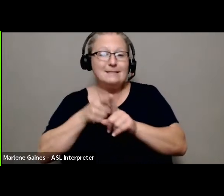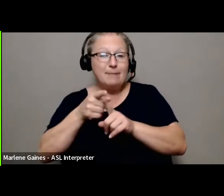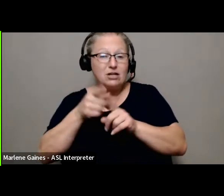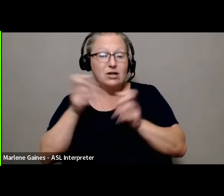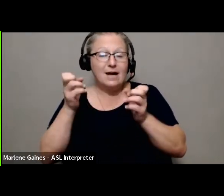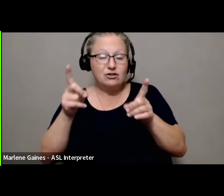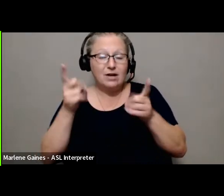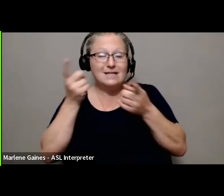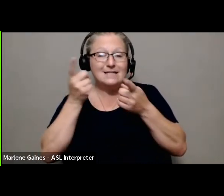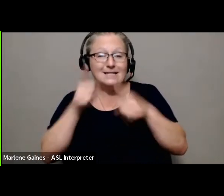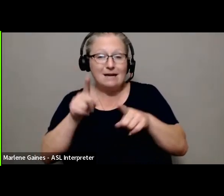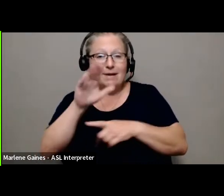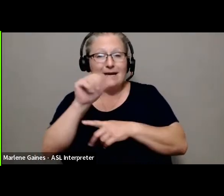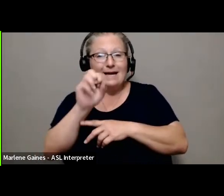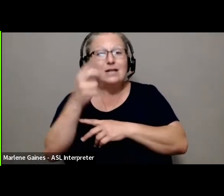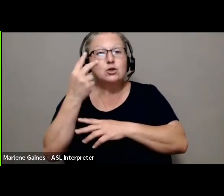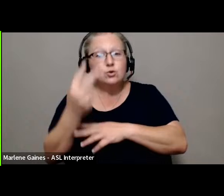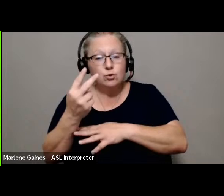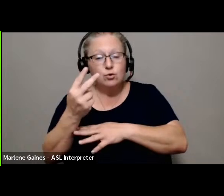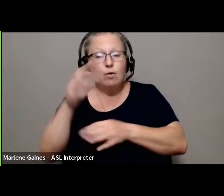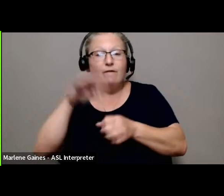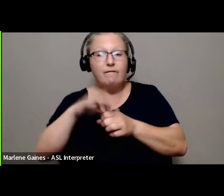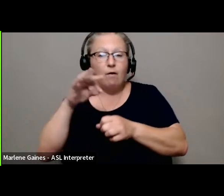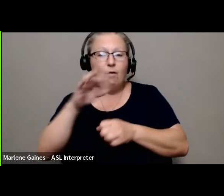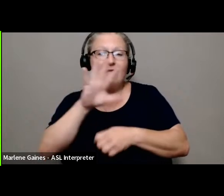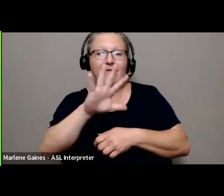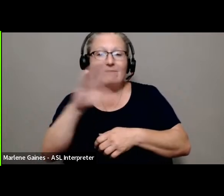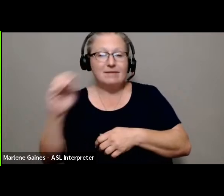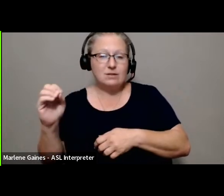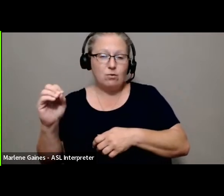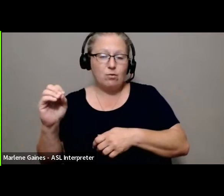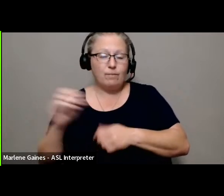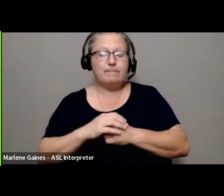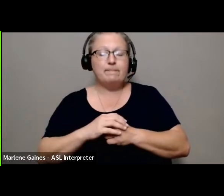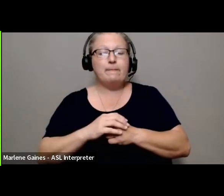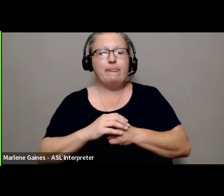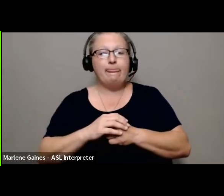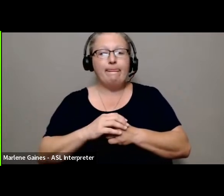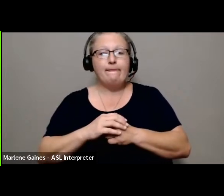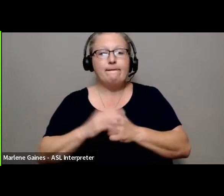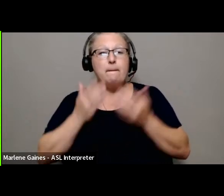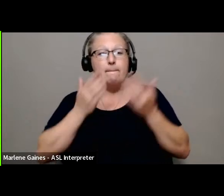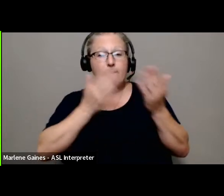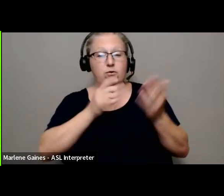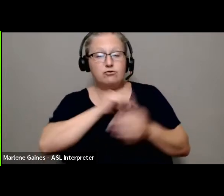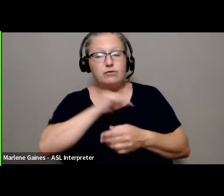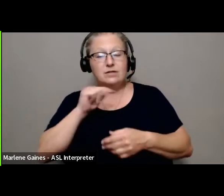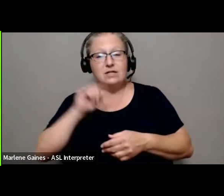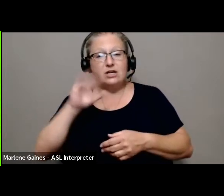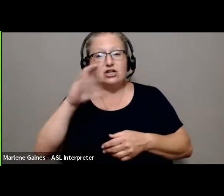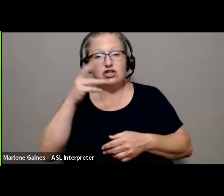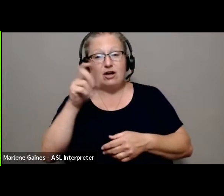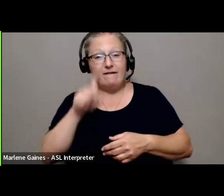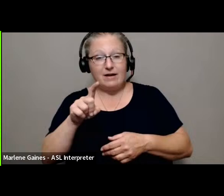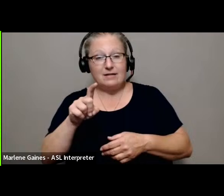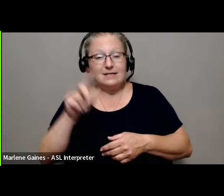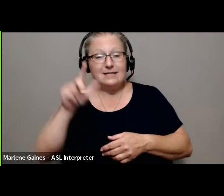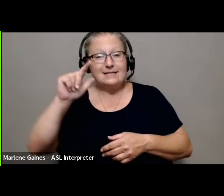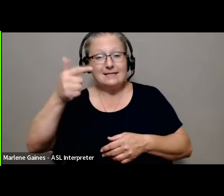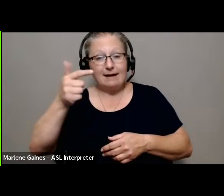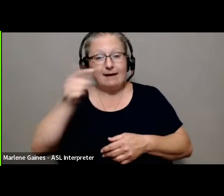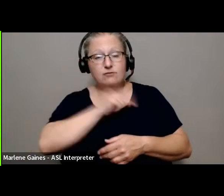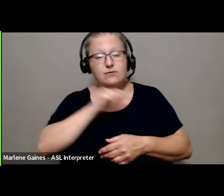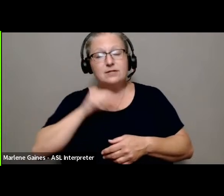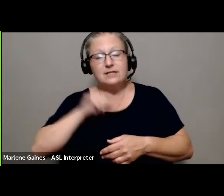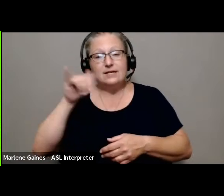settlement case 2 with a vote of 5-0. Upon the motion of Trustee Chavez, seconded by